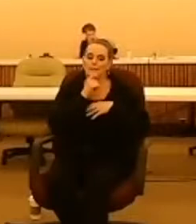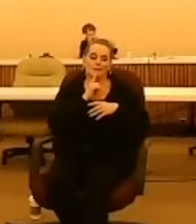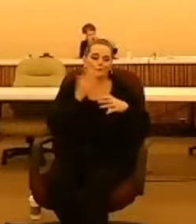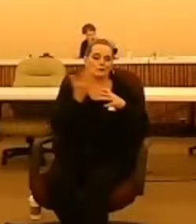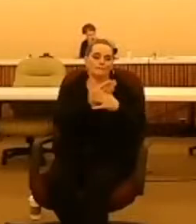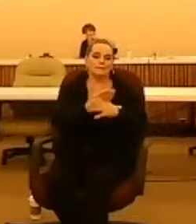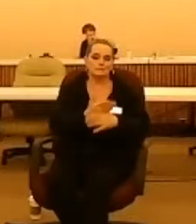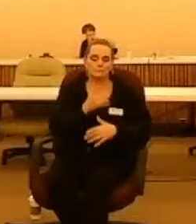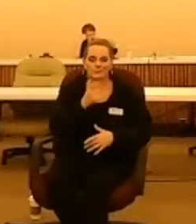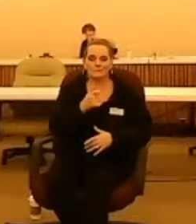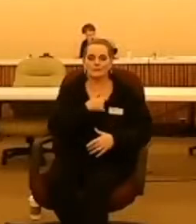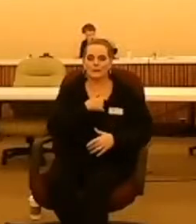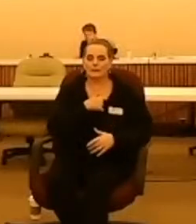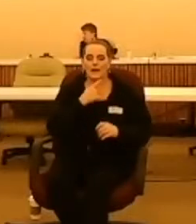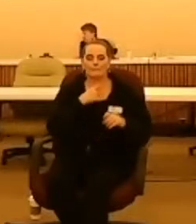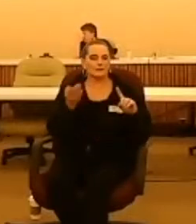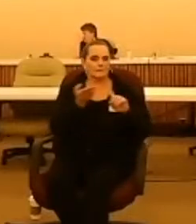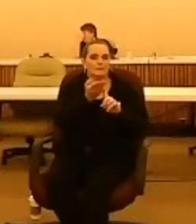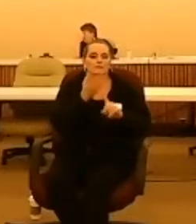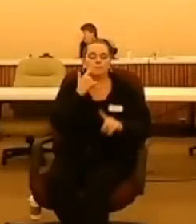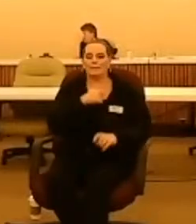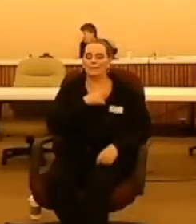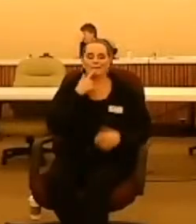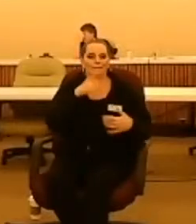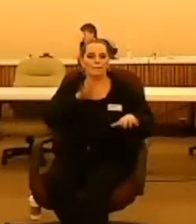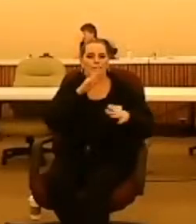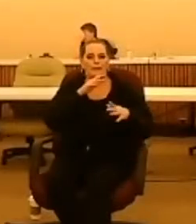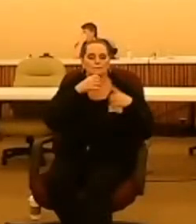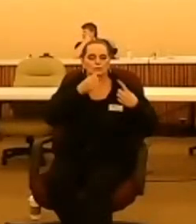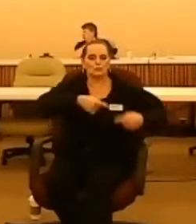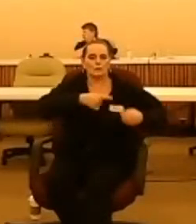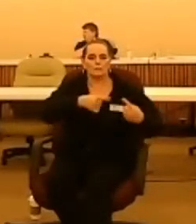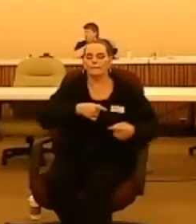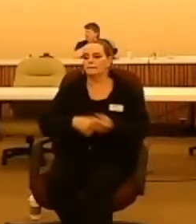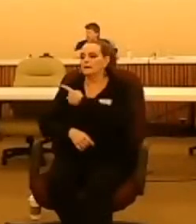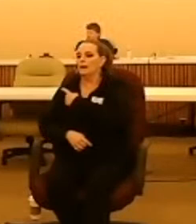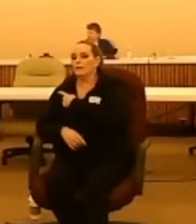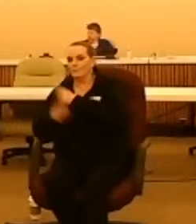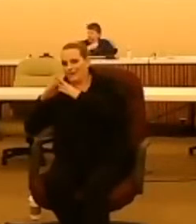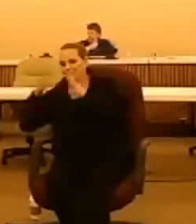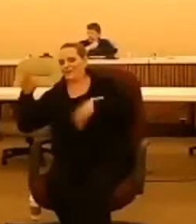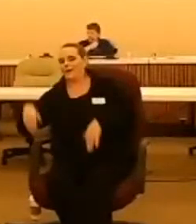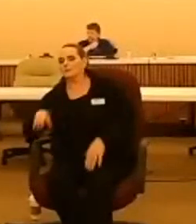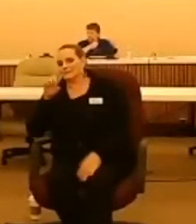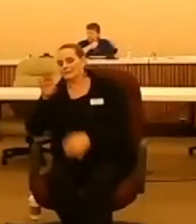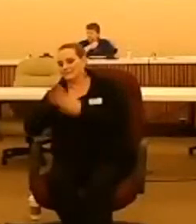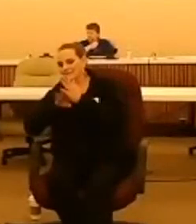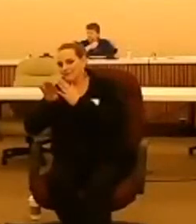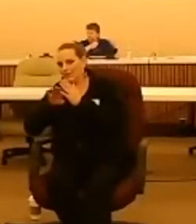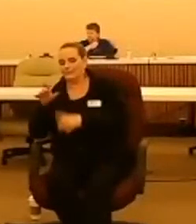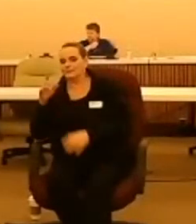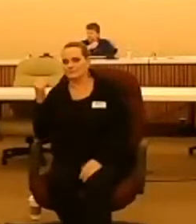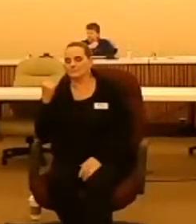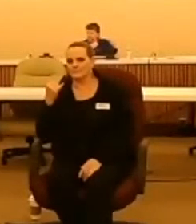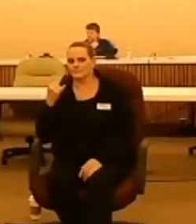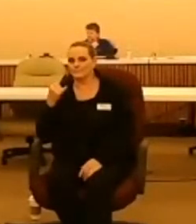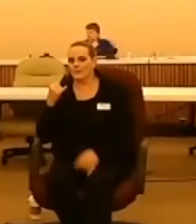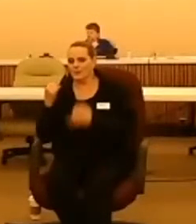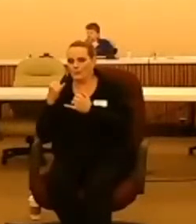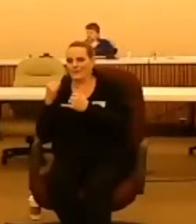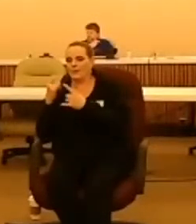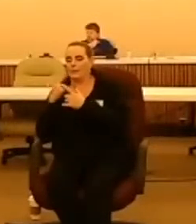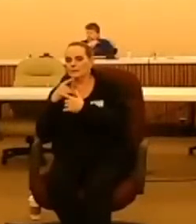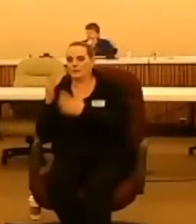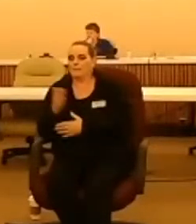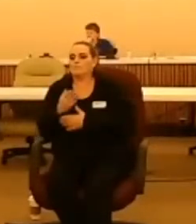up that fight. Lehigh Ridge is the housing development. That's the housing development that is being proposed